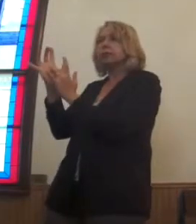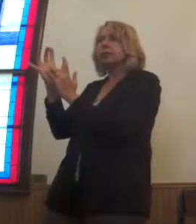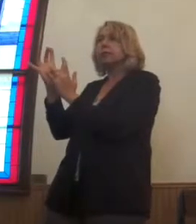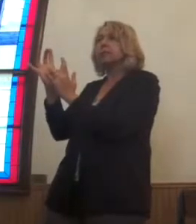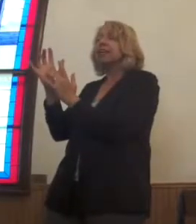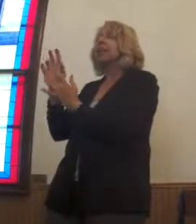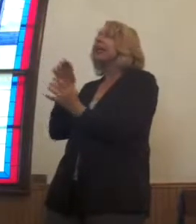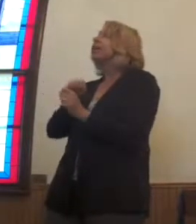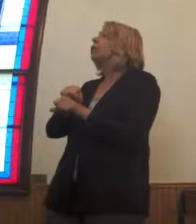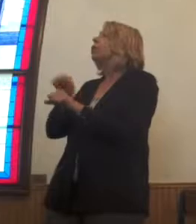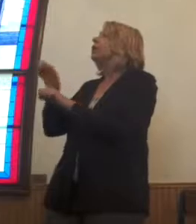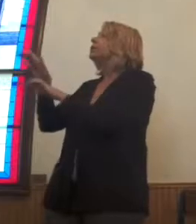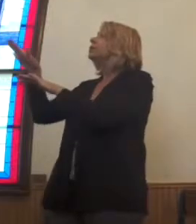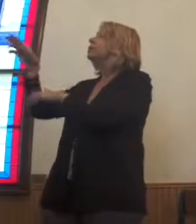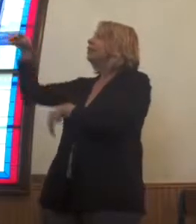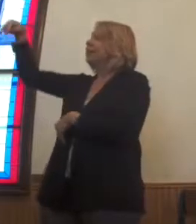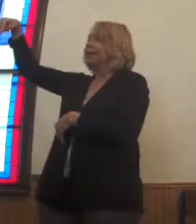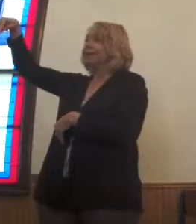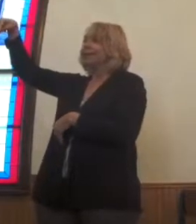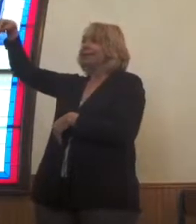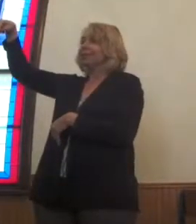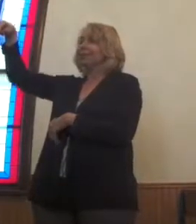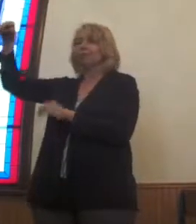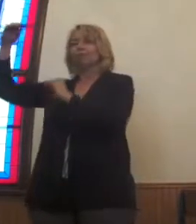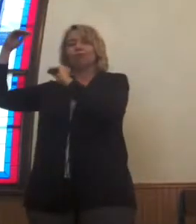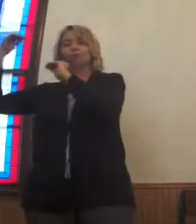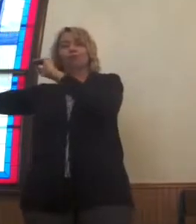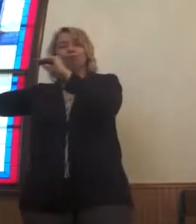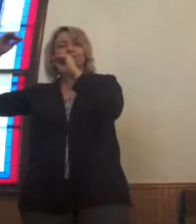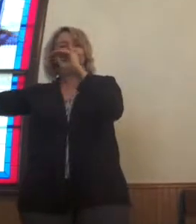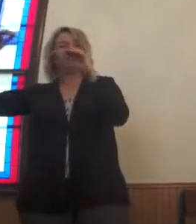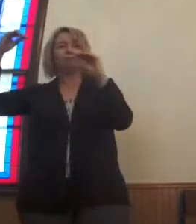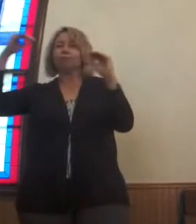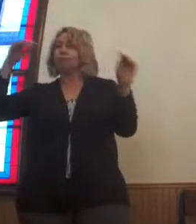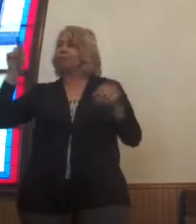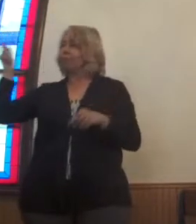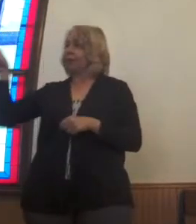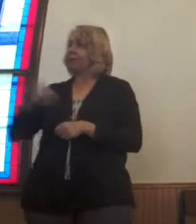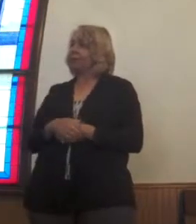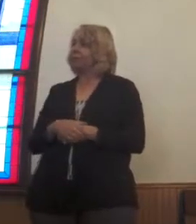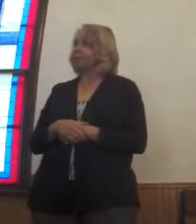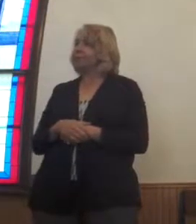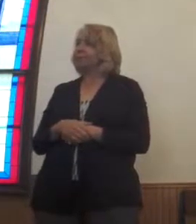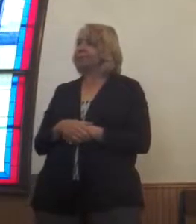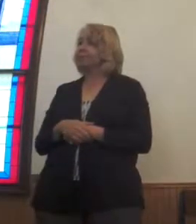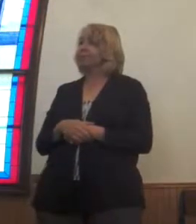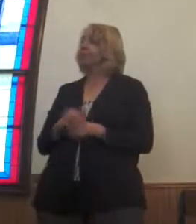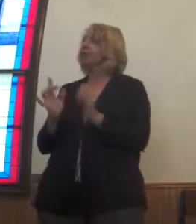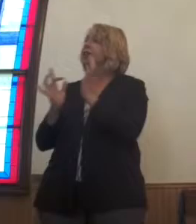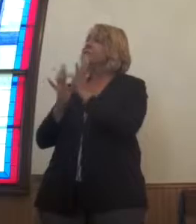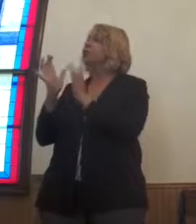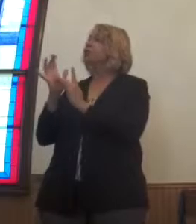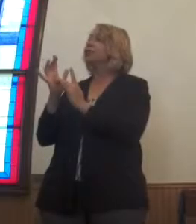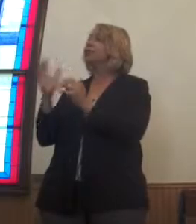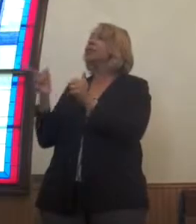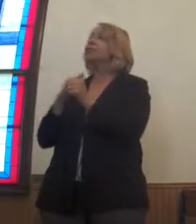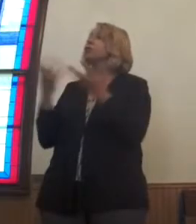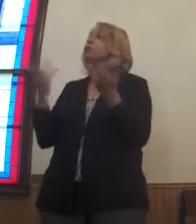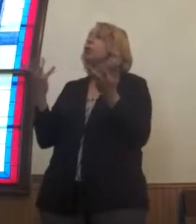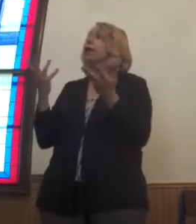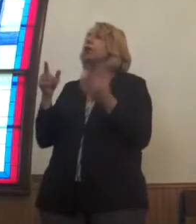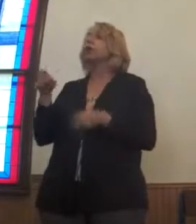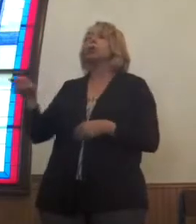them. And on that hillside, the very first word that Jesus uttered at that point was